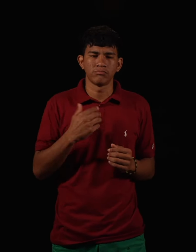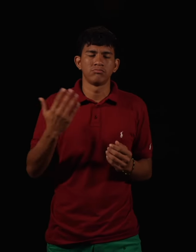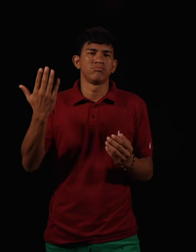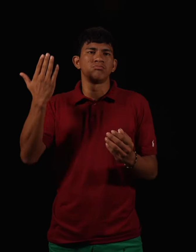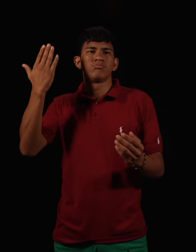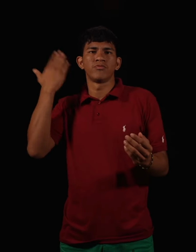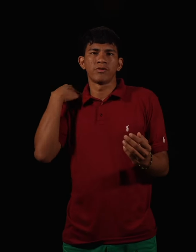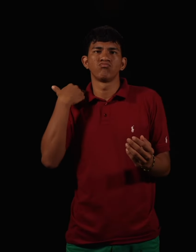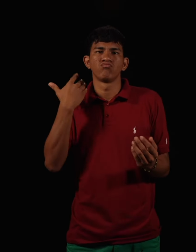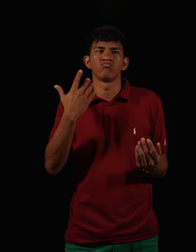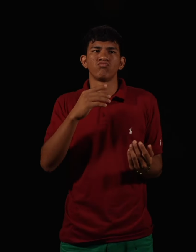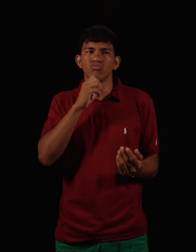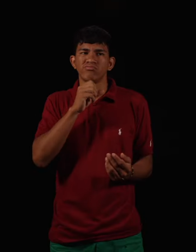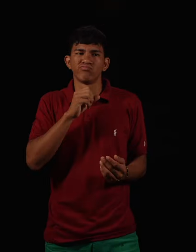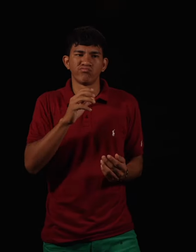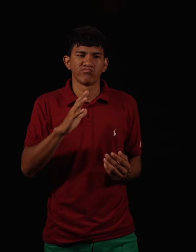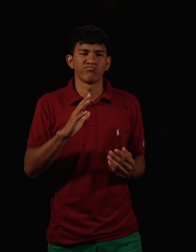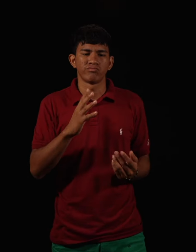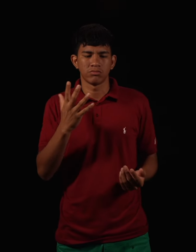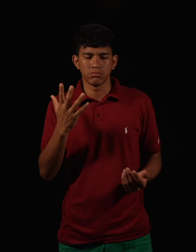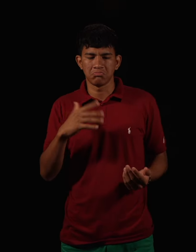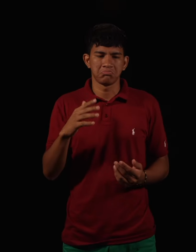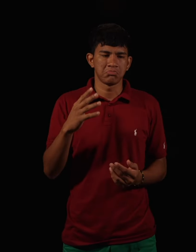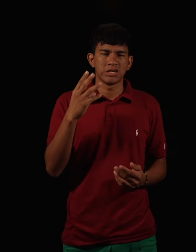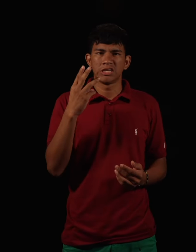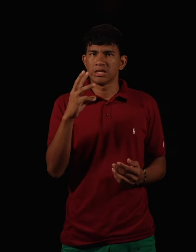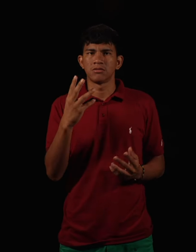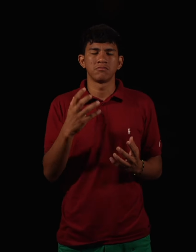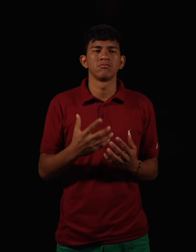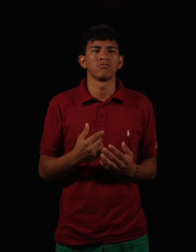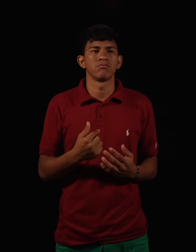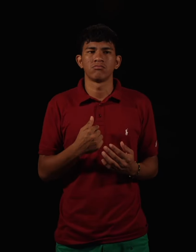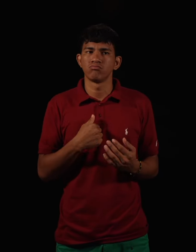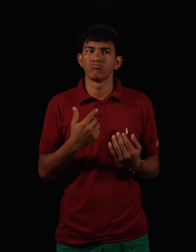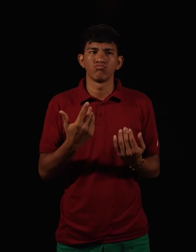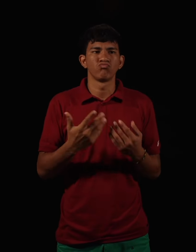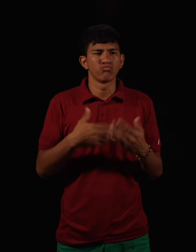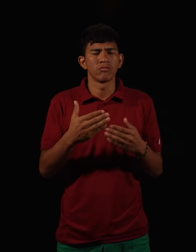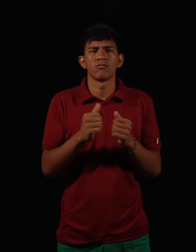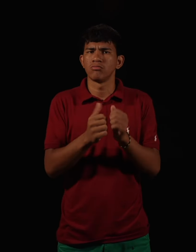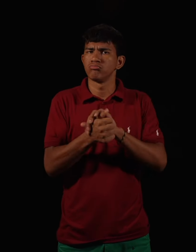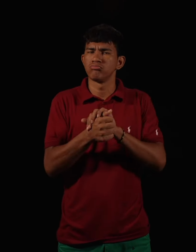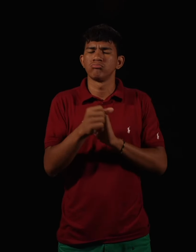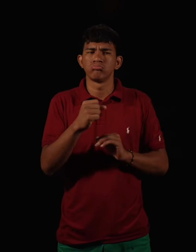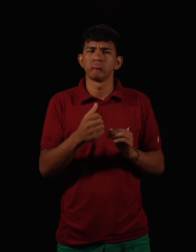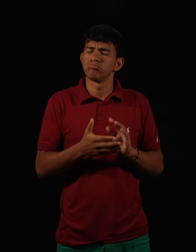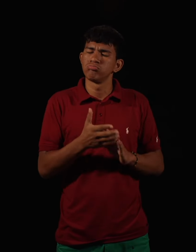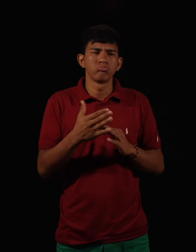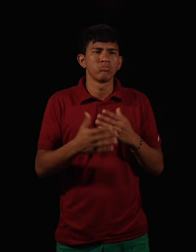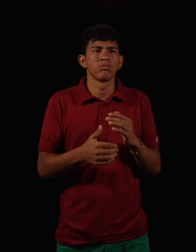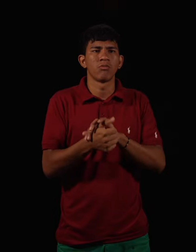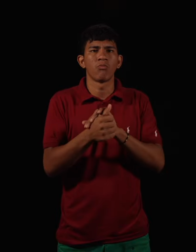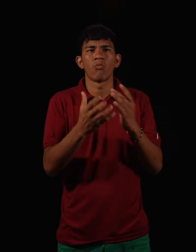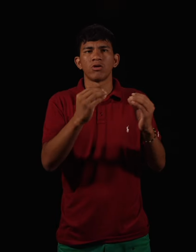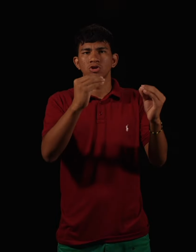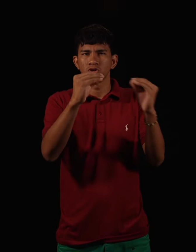Now I want to tell you about how I became a Christian. Before, when I was around 16 years old, I started to work with Nathaniel,